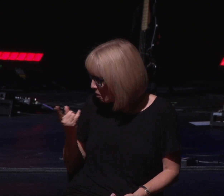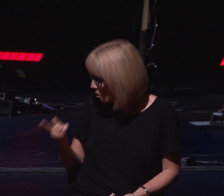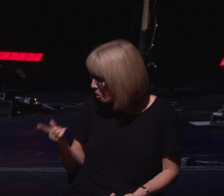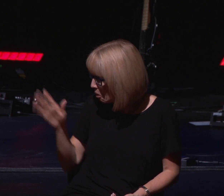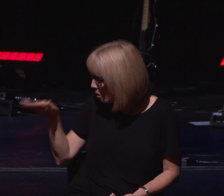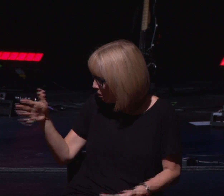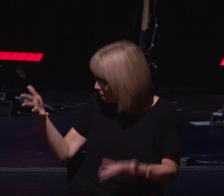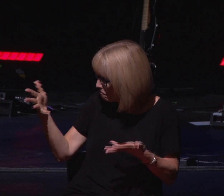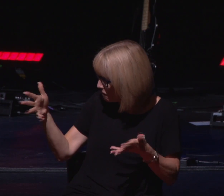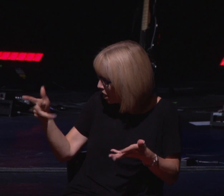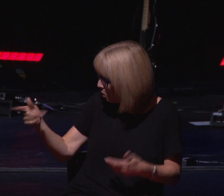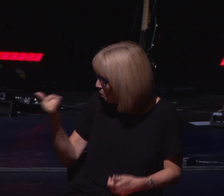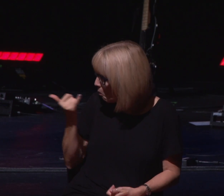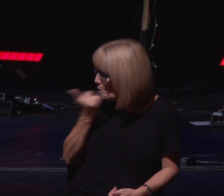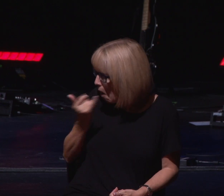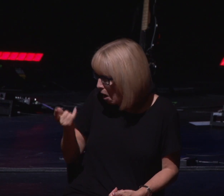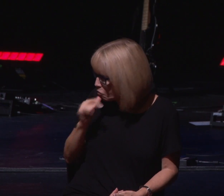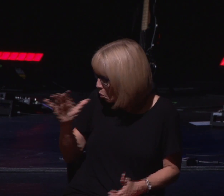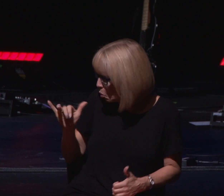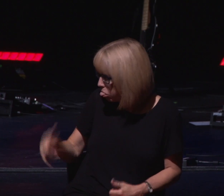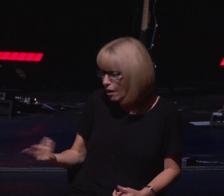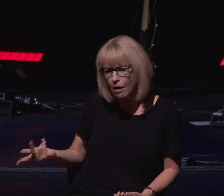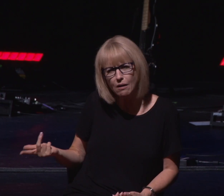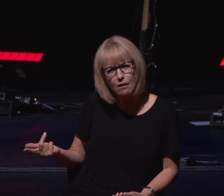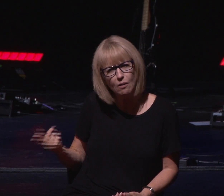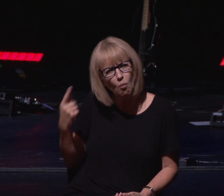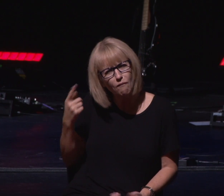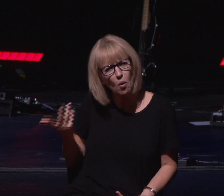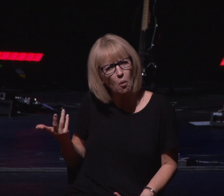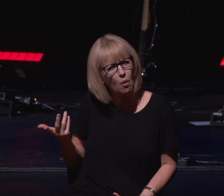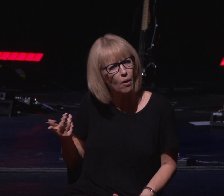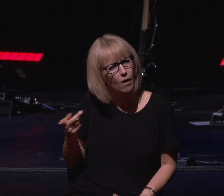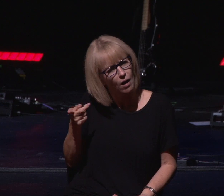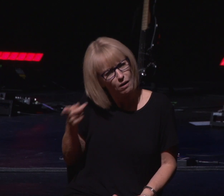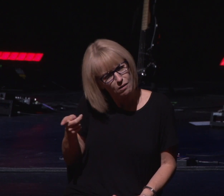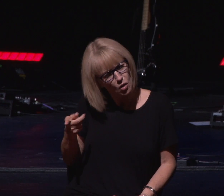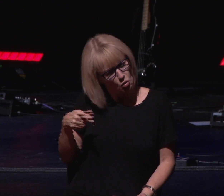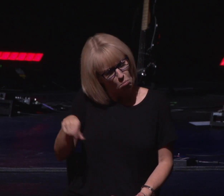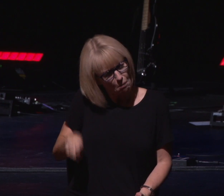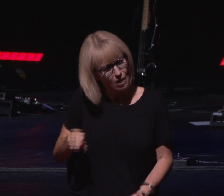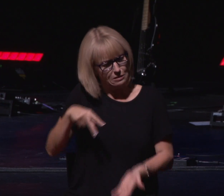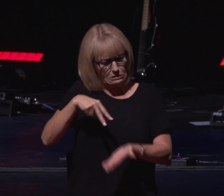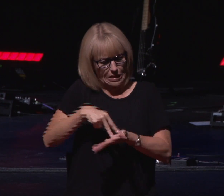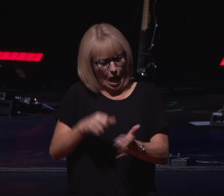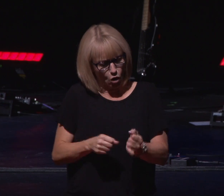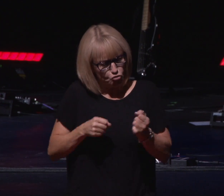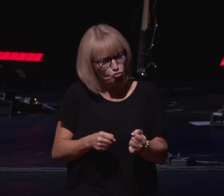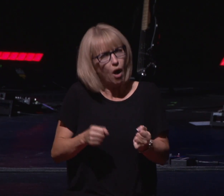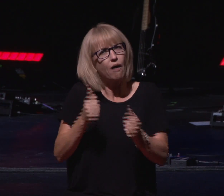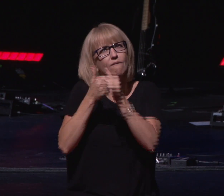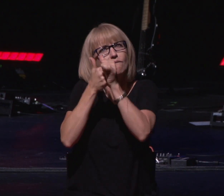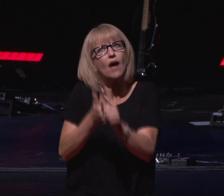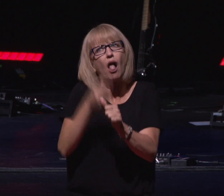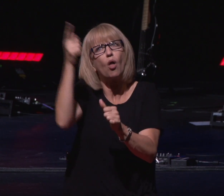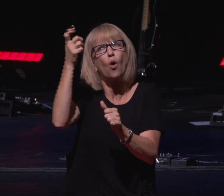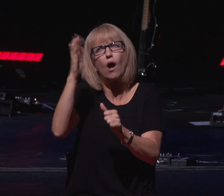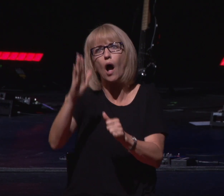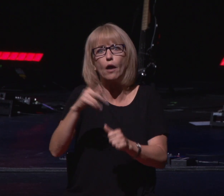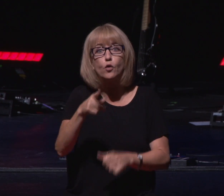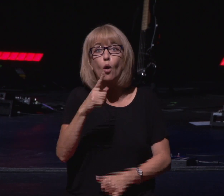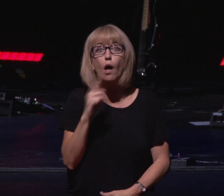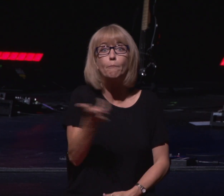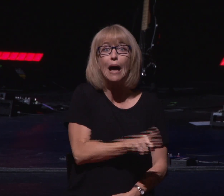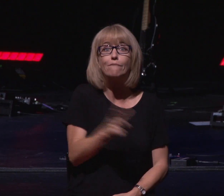hard and says, this is wrong what you are doing. We're standing for what God has called us to and not do this going back and